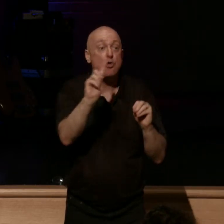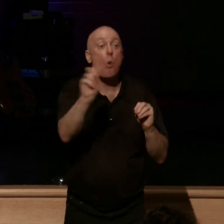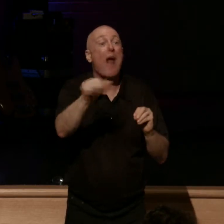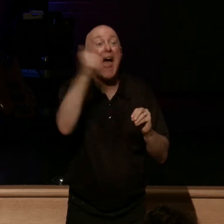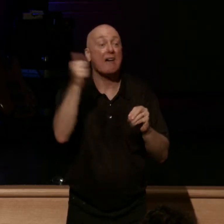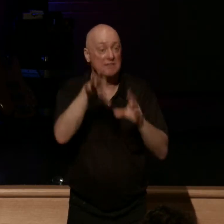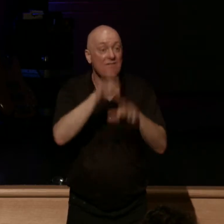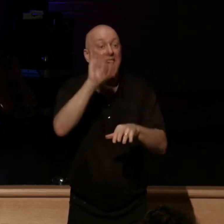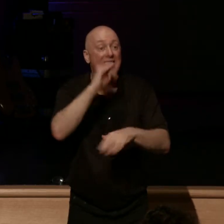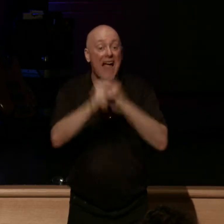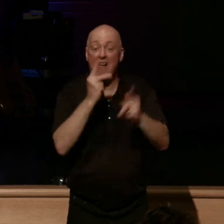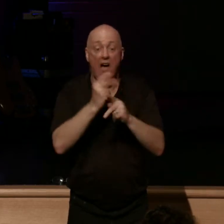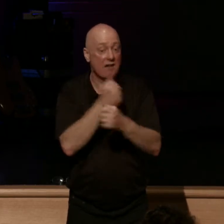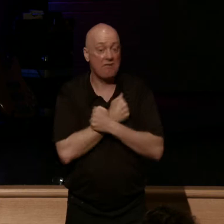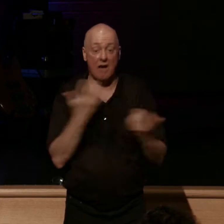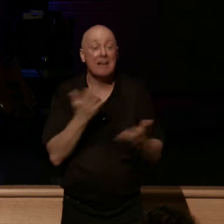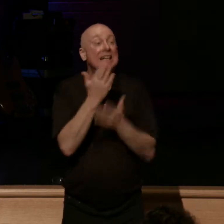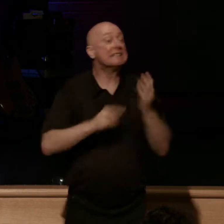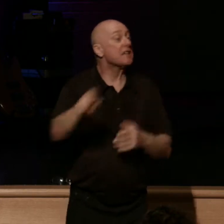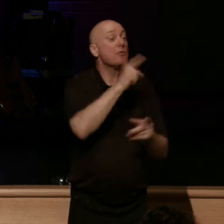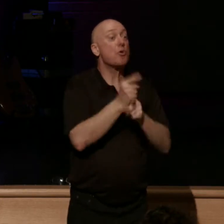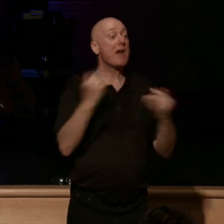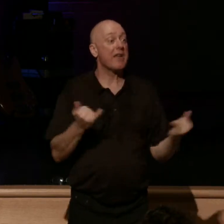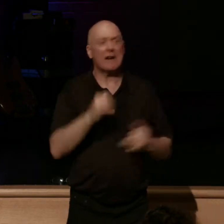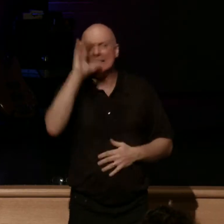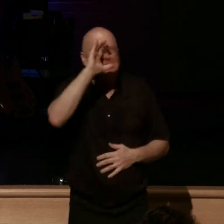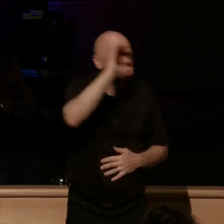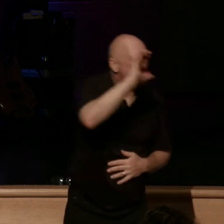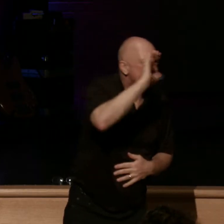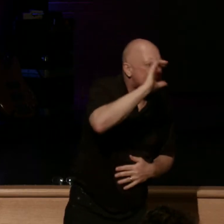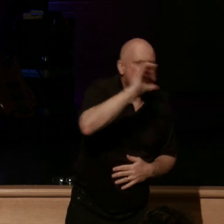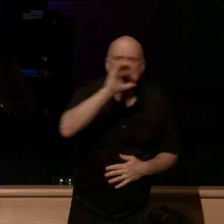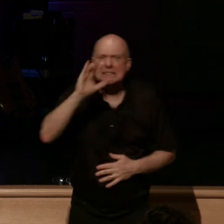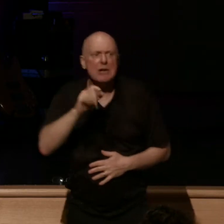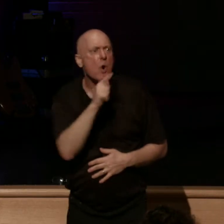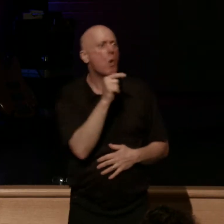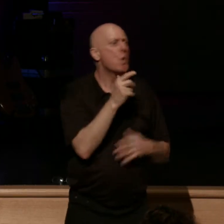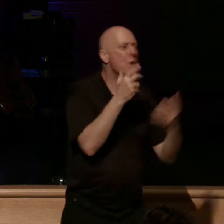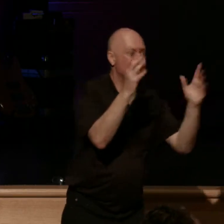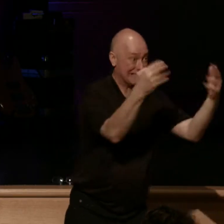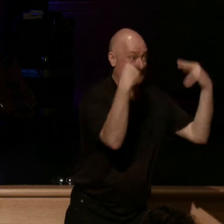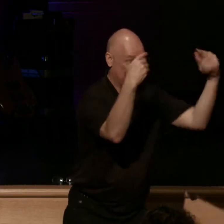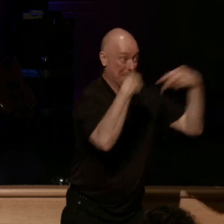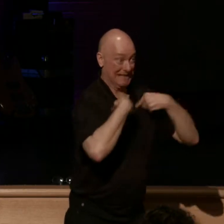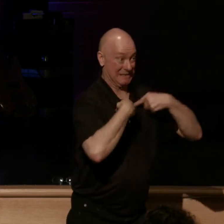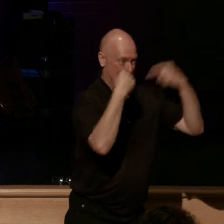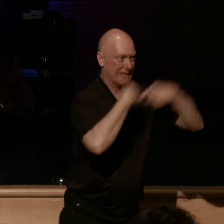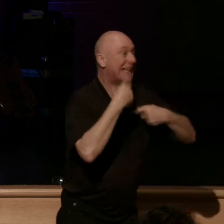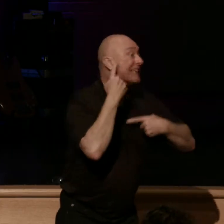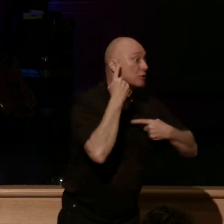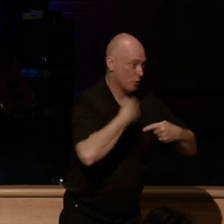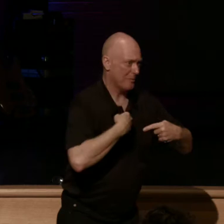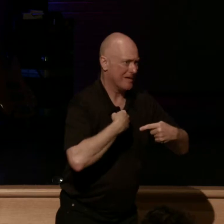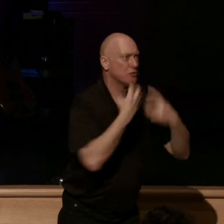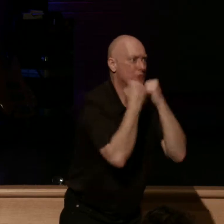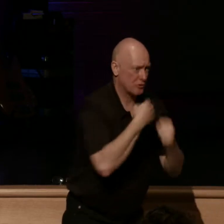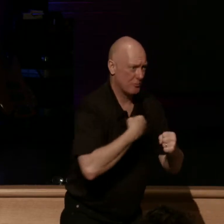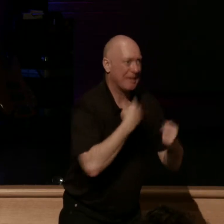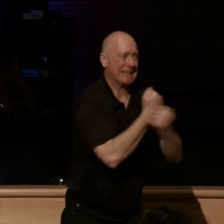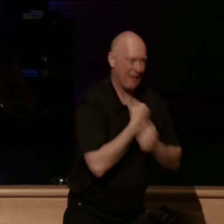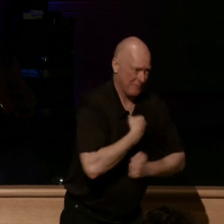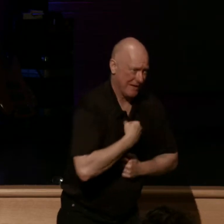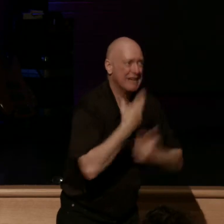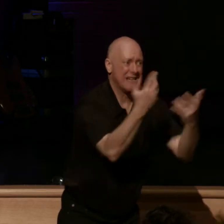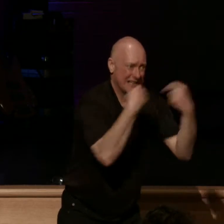can find that kind of love. Some of you right now, you're trying to search for people who will see you and hear you and pay attention to you and treasure you and love